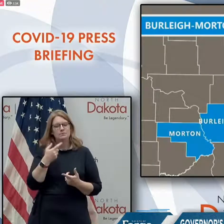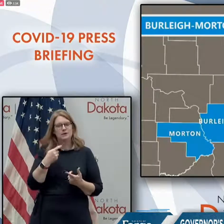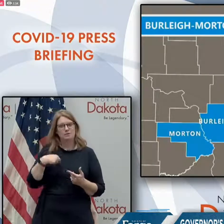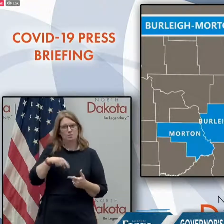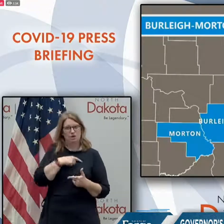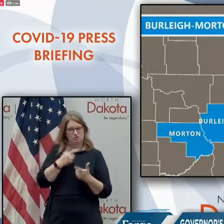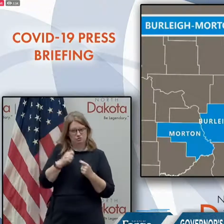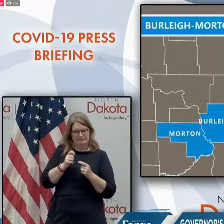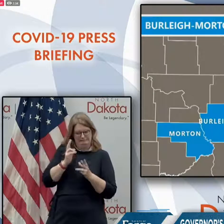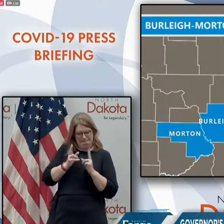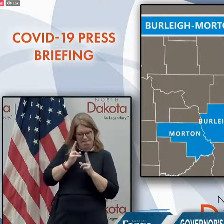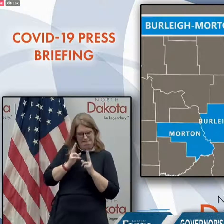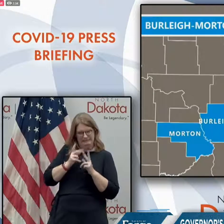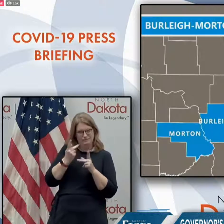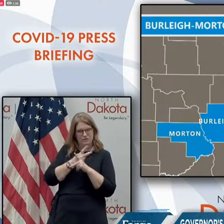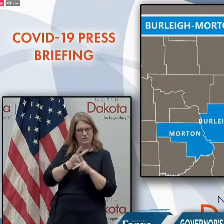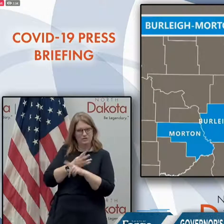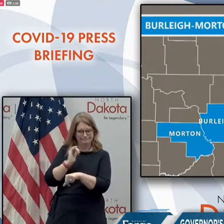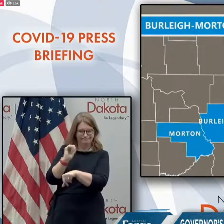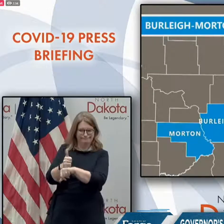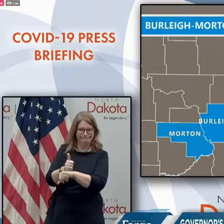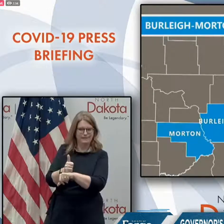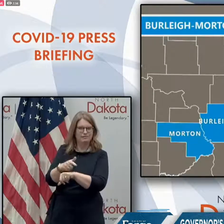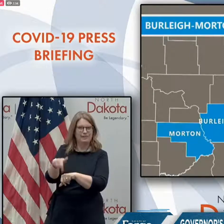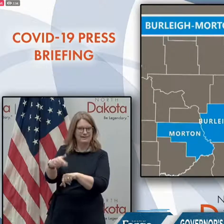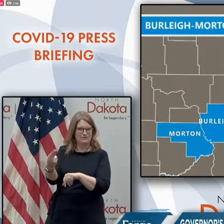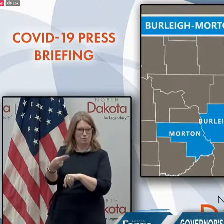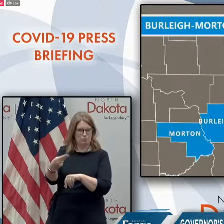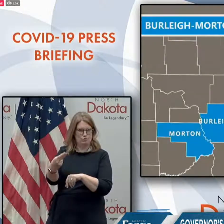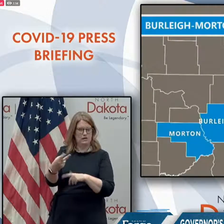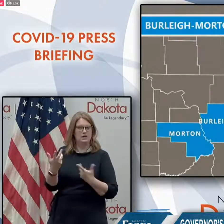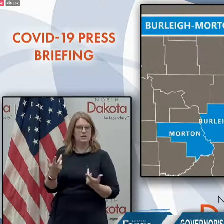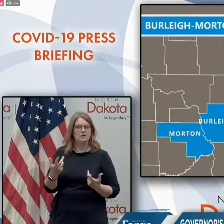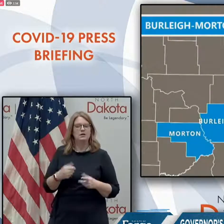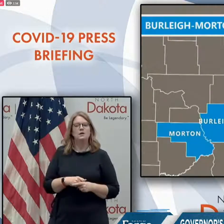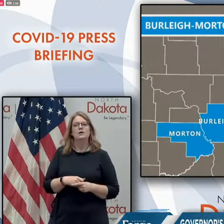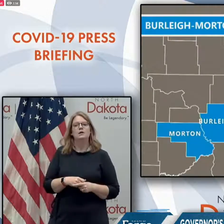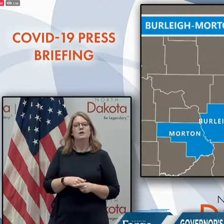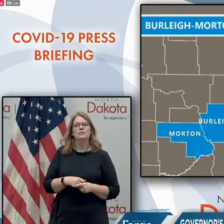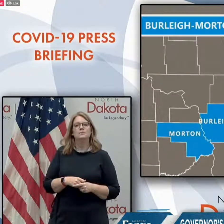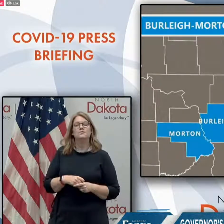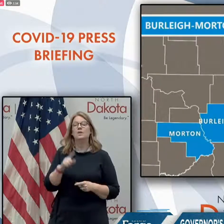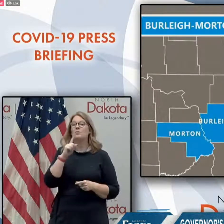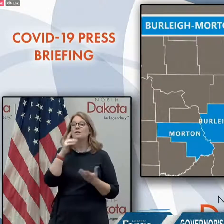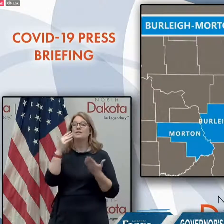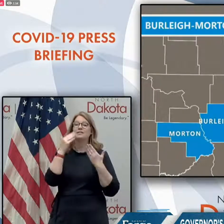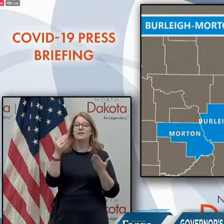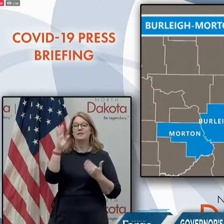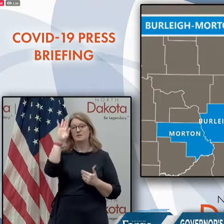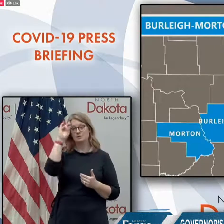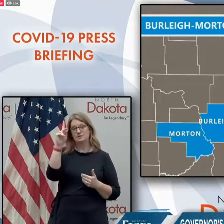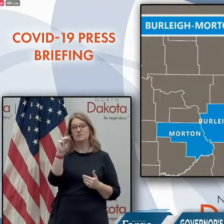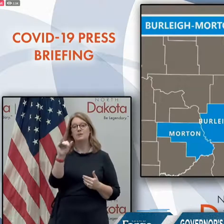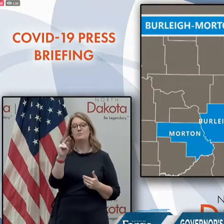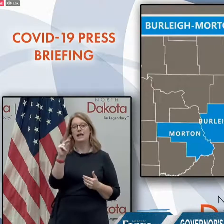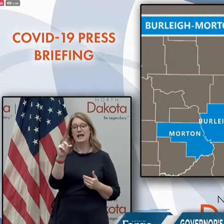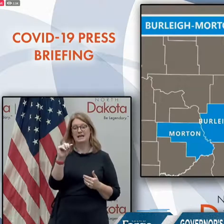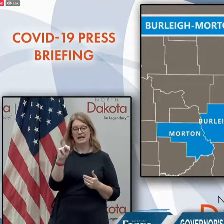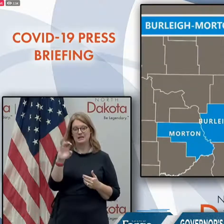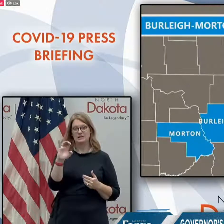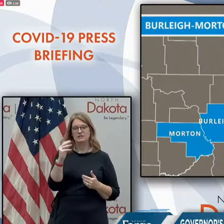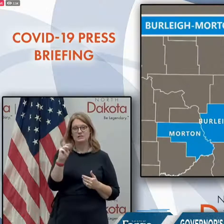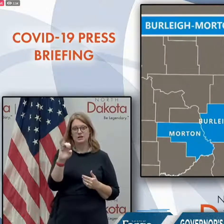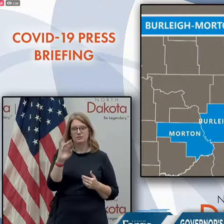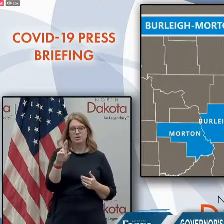fill in on that Thursday, again, serving this community. We want to thank the Bismarck-Mandan Chamber, the EDC,